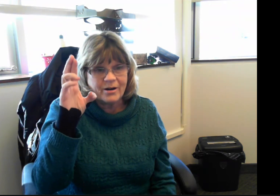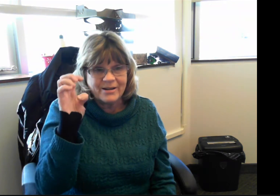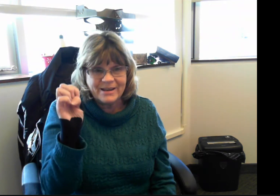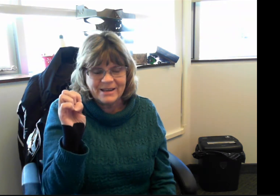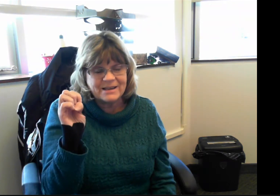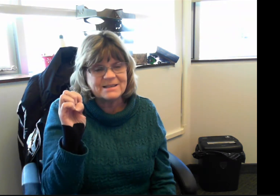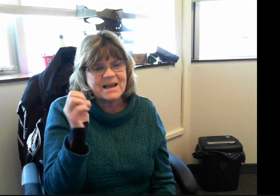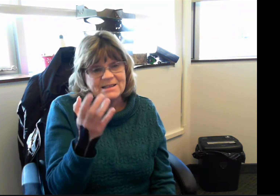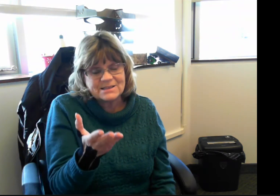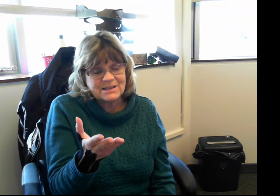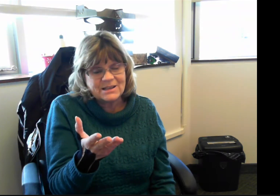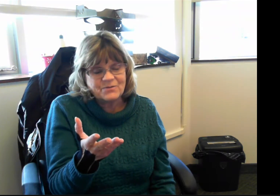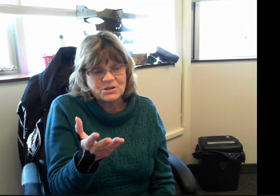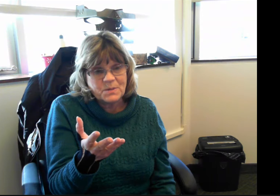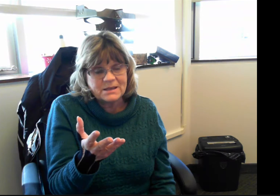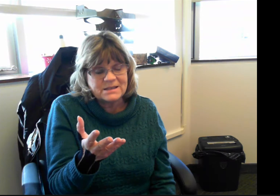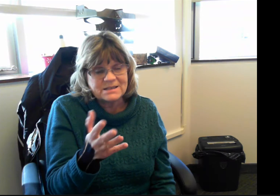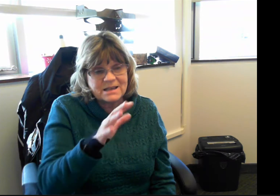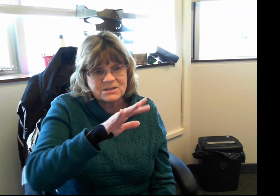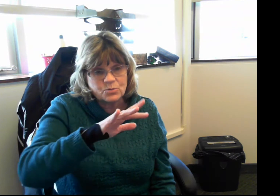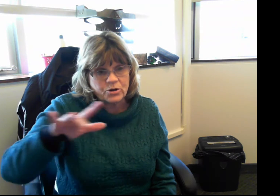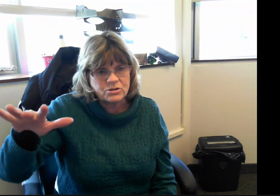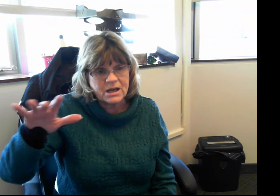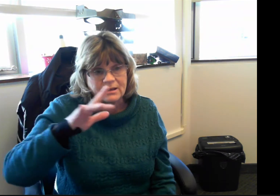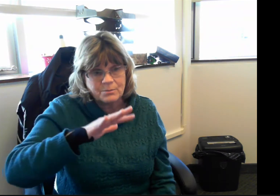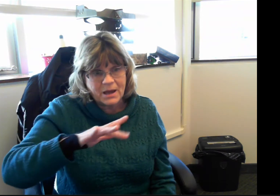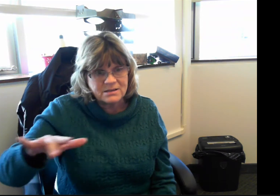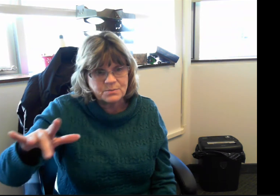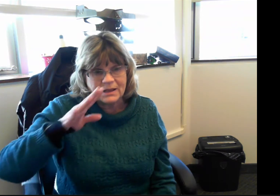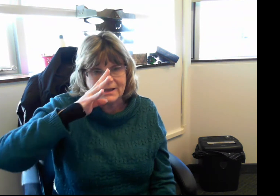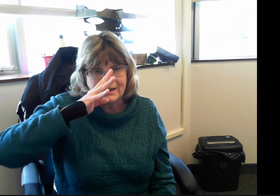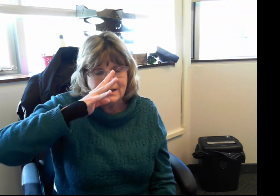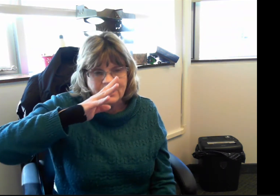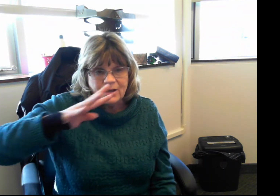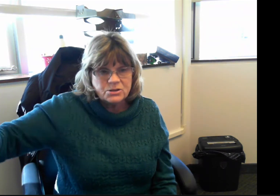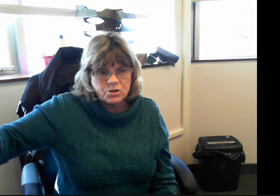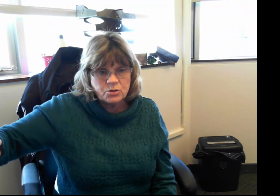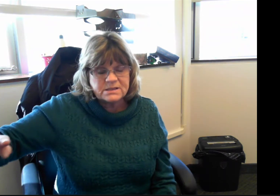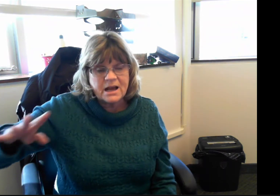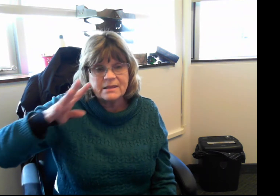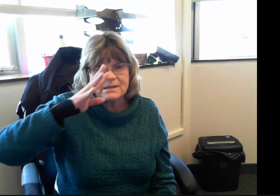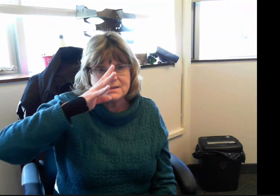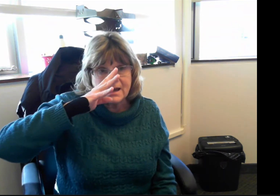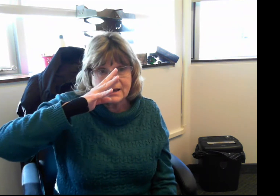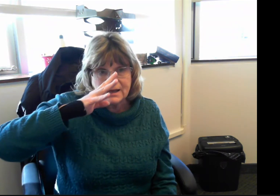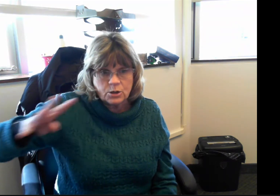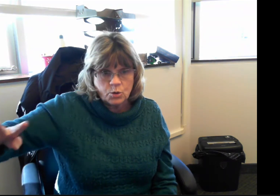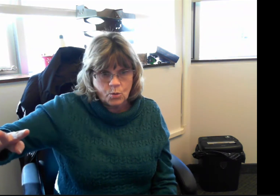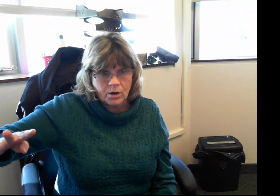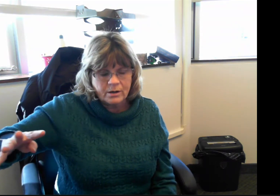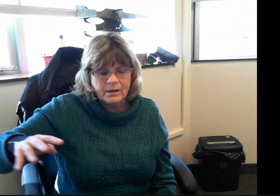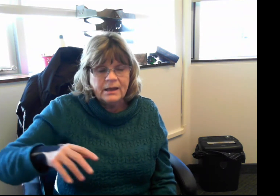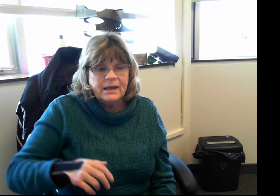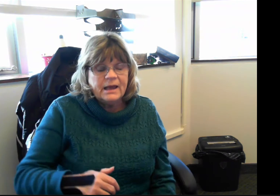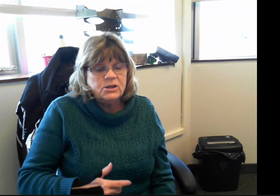IGNORE, because that's for a spelling test, that doesn't work. You're telling them how to spell it. So you would sign the sign ignore. And you would